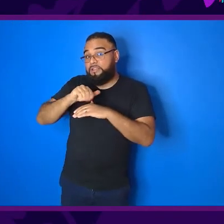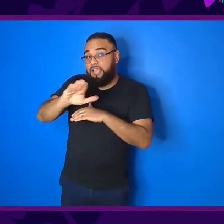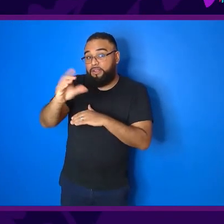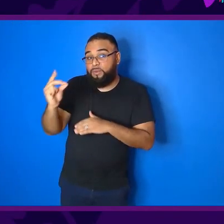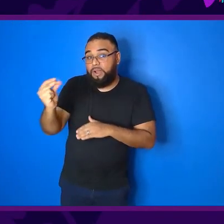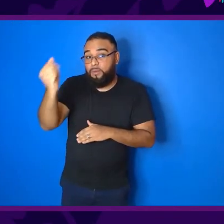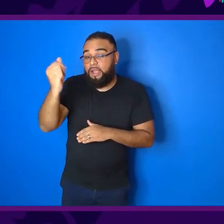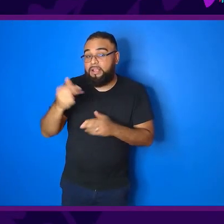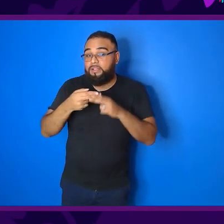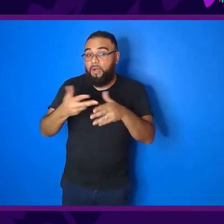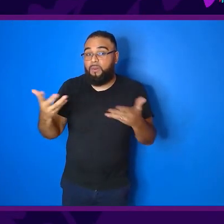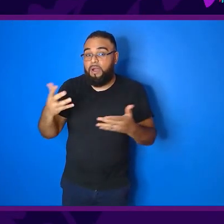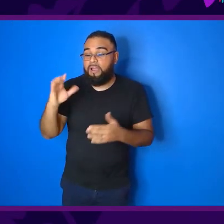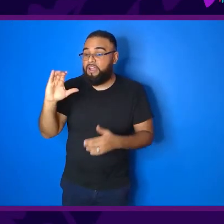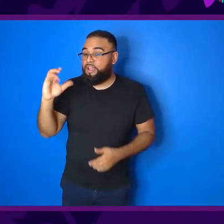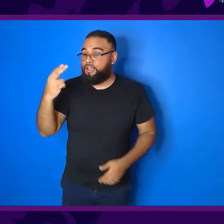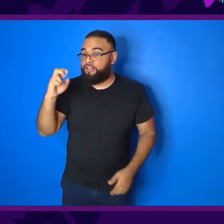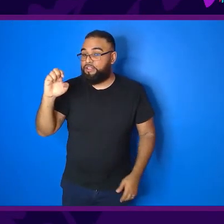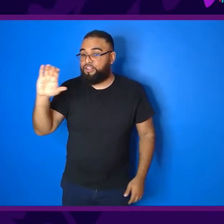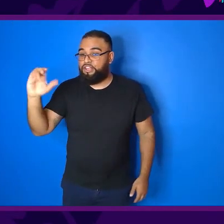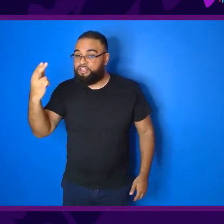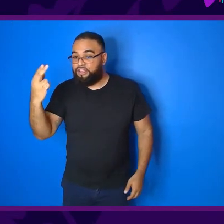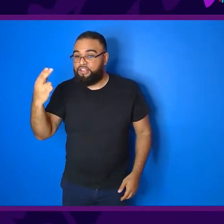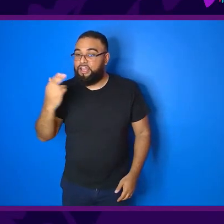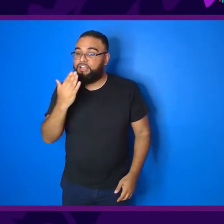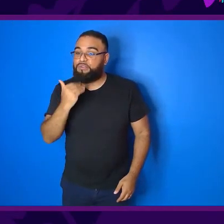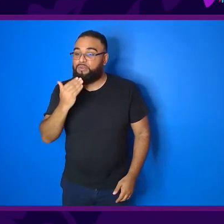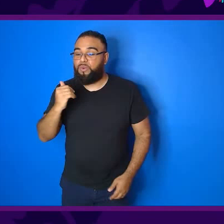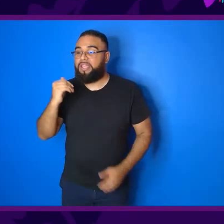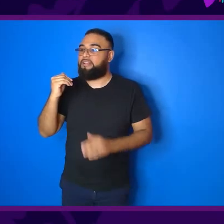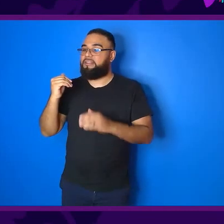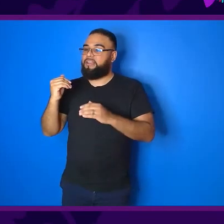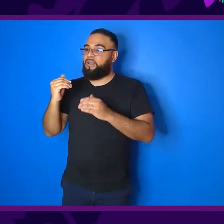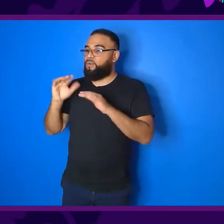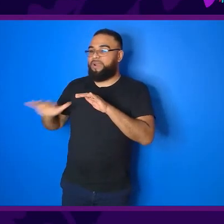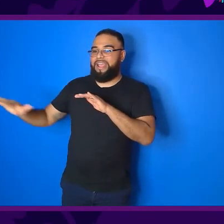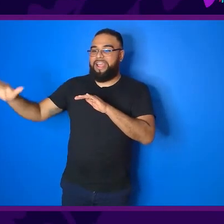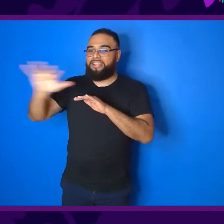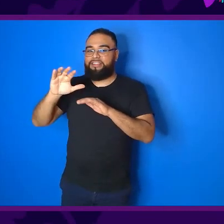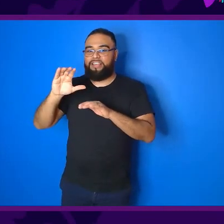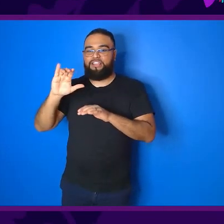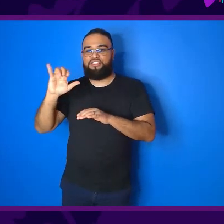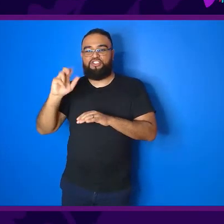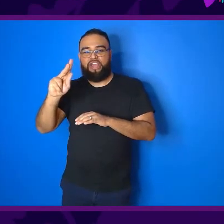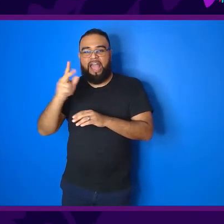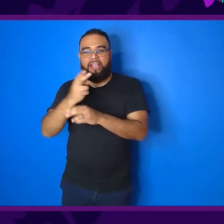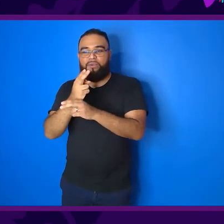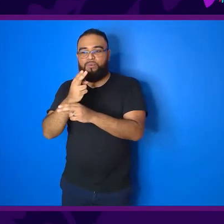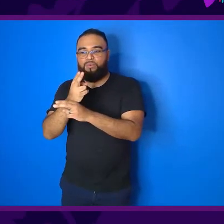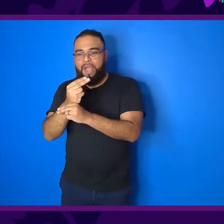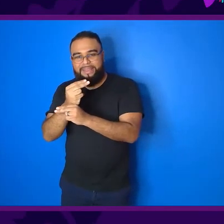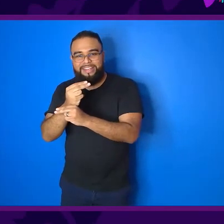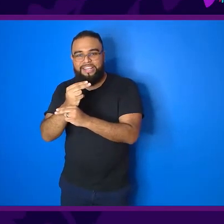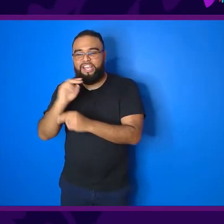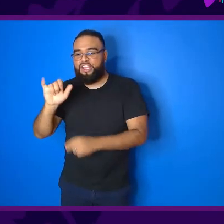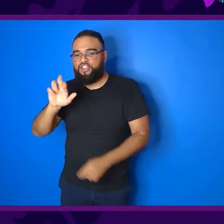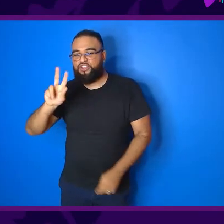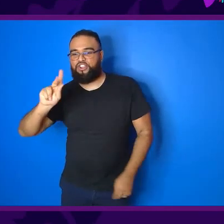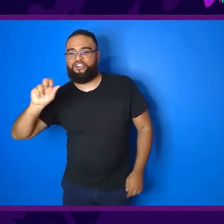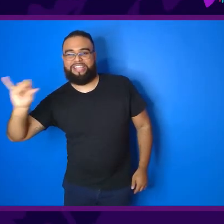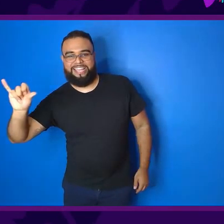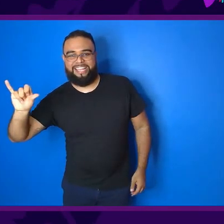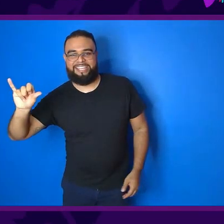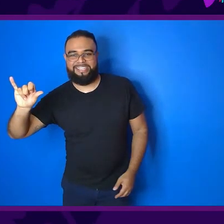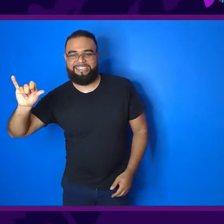Free Range Jackrabbit Jerky. And so it has been. That's good. That's veggie too.